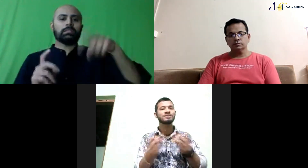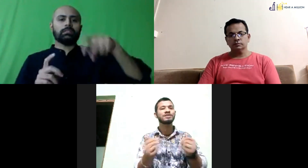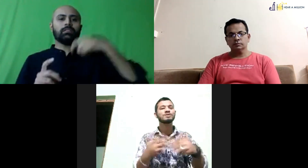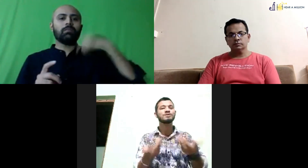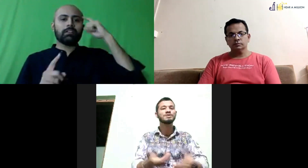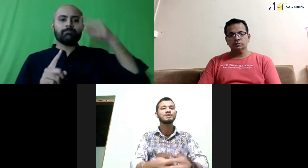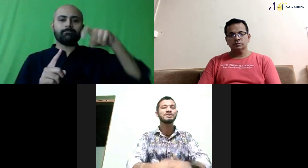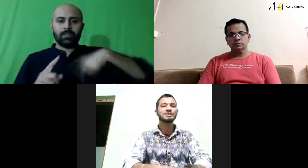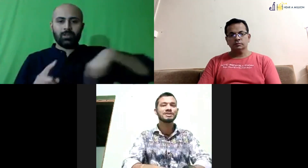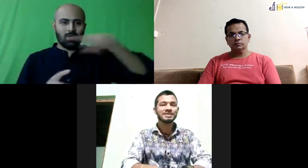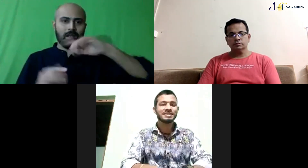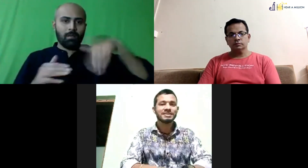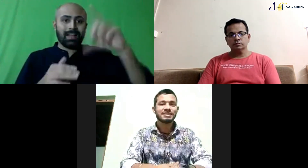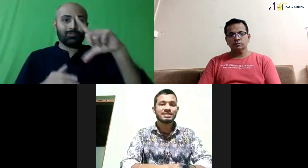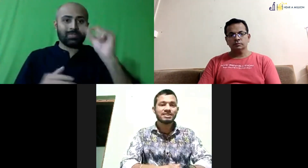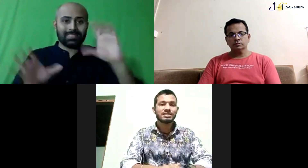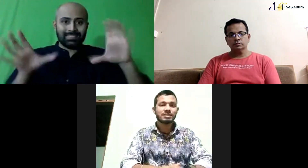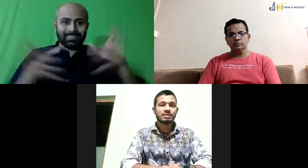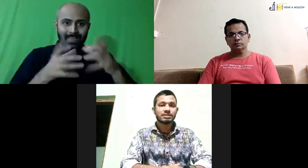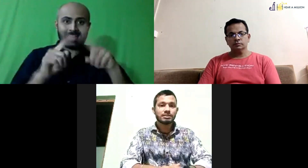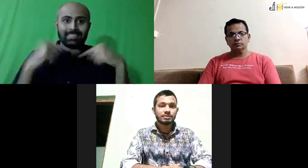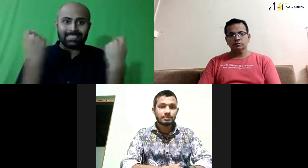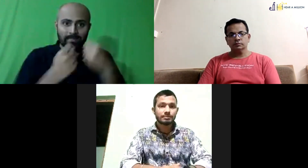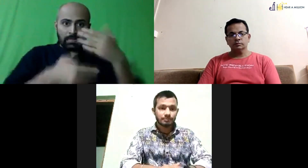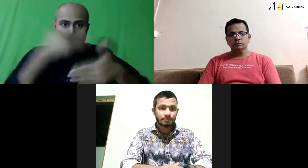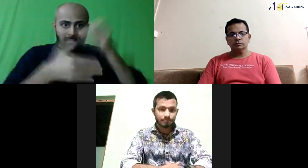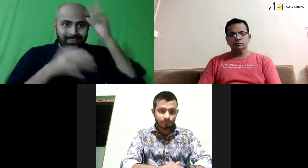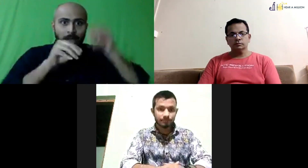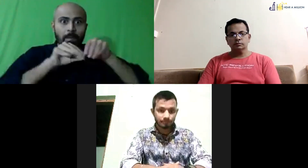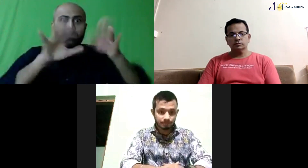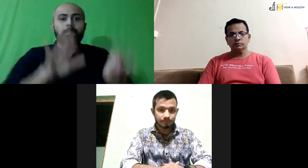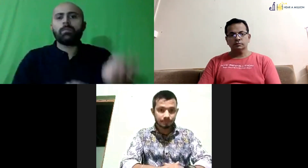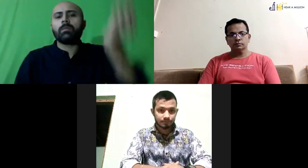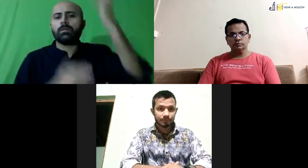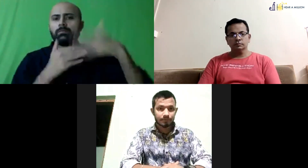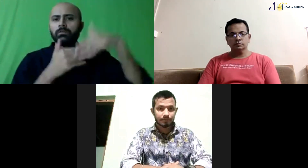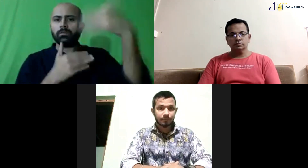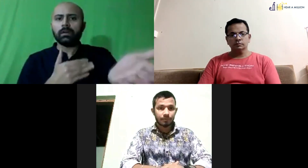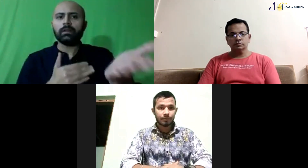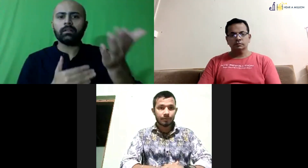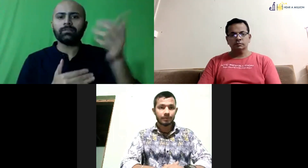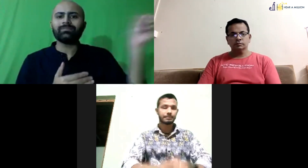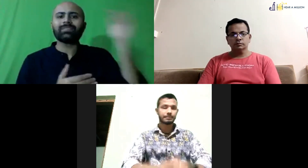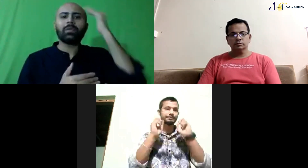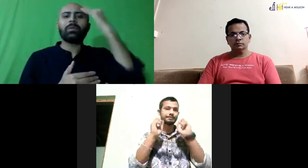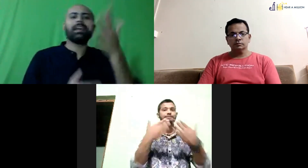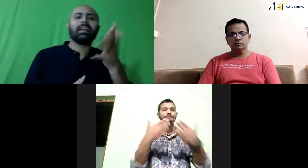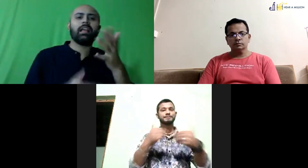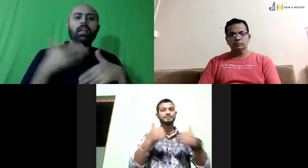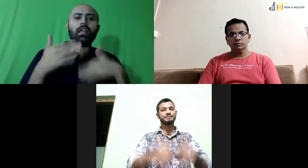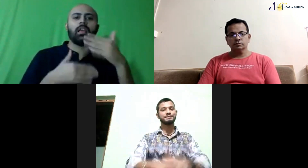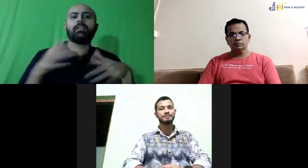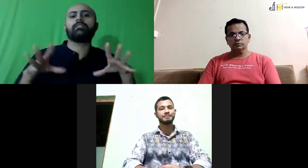aware about the fact, and they are just ignoring the things. Okay, sure, we will make a WhatsApp group, and we will make the awareness, and we will